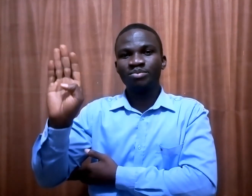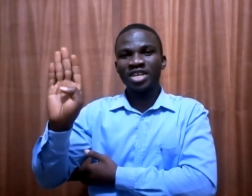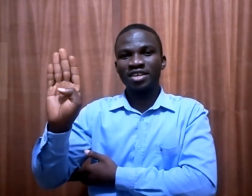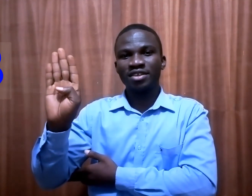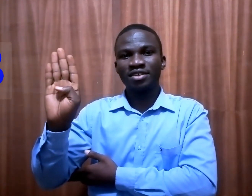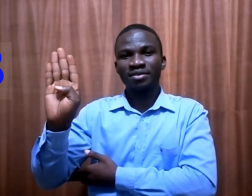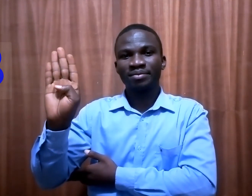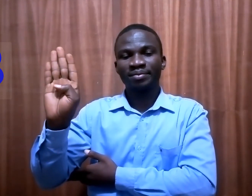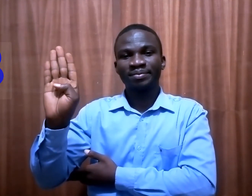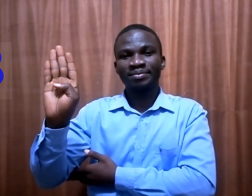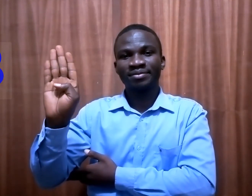B.